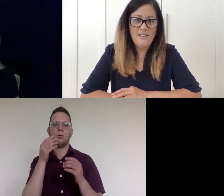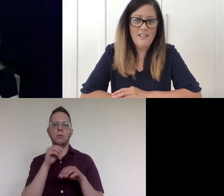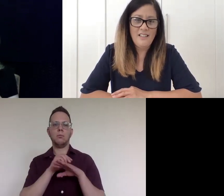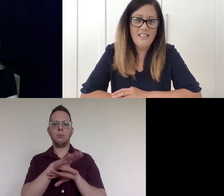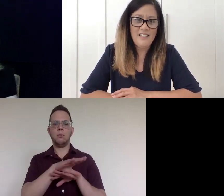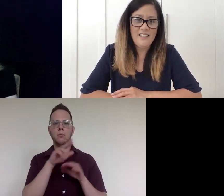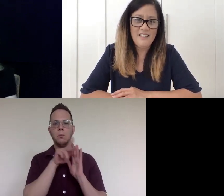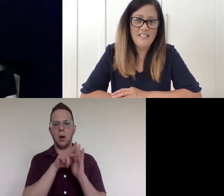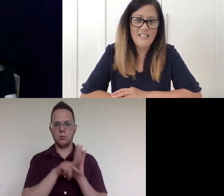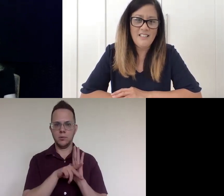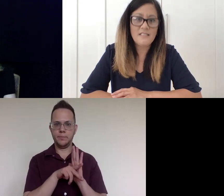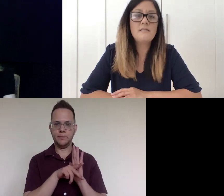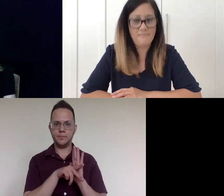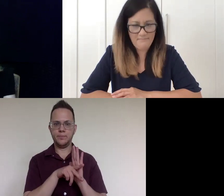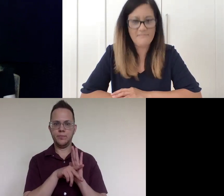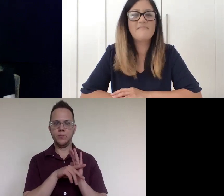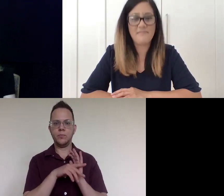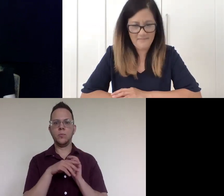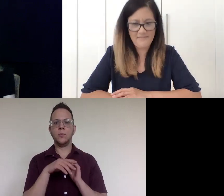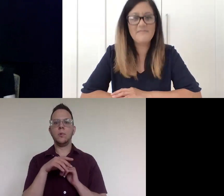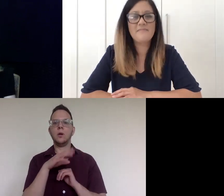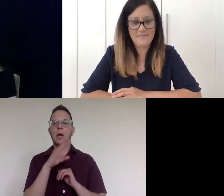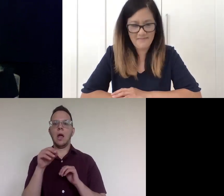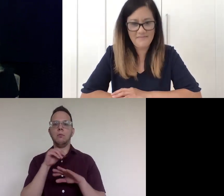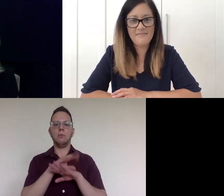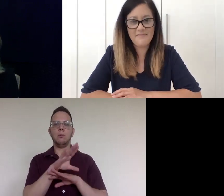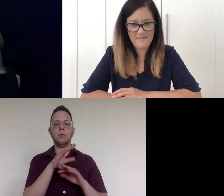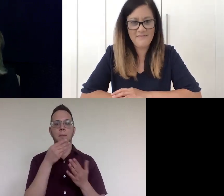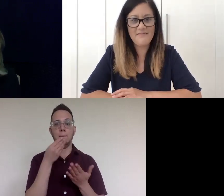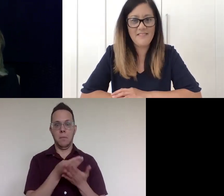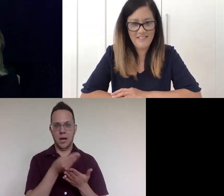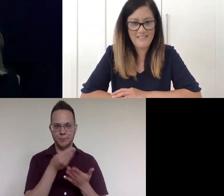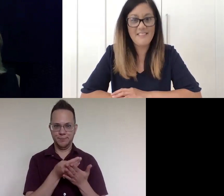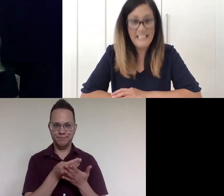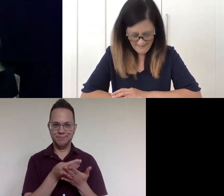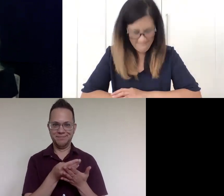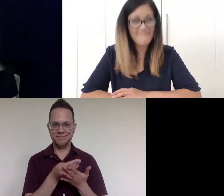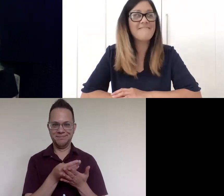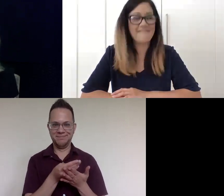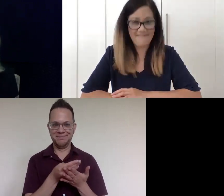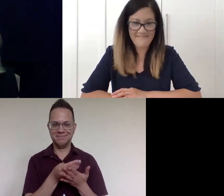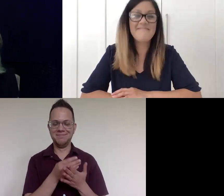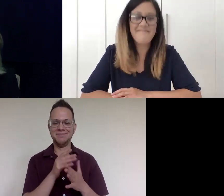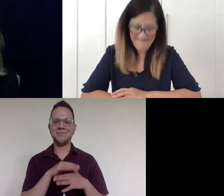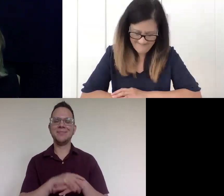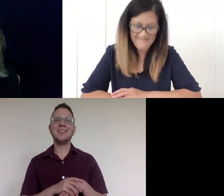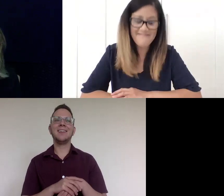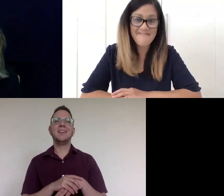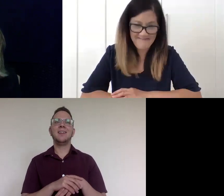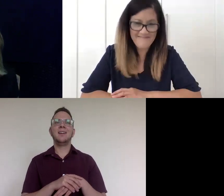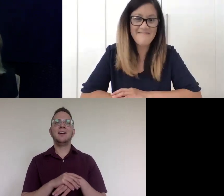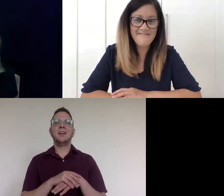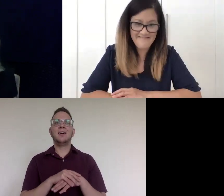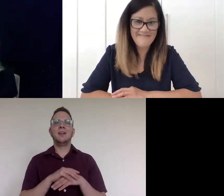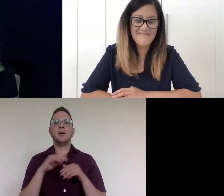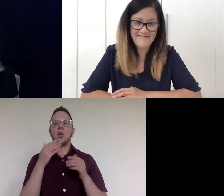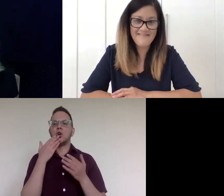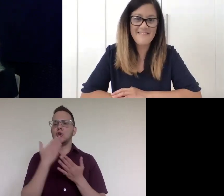so important because they do have an influence on policy, and policy influences money.